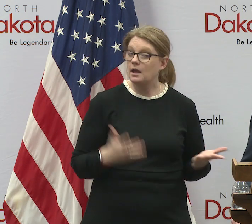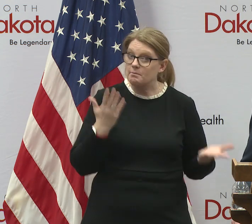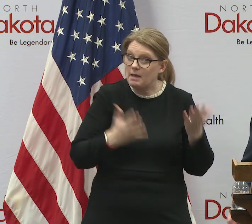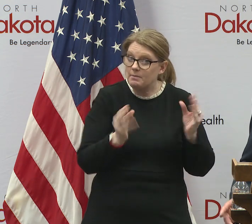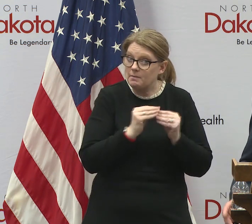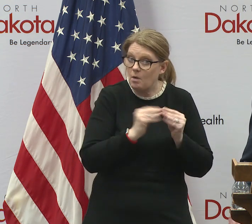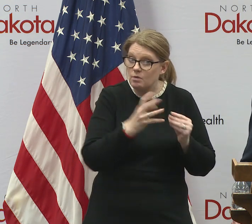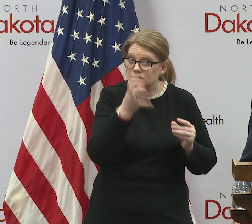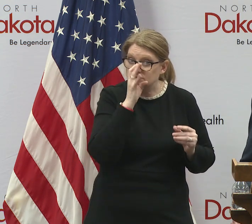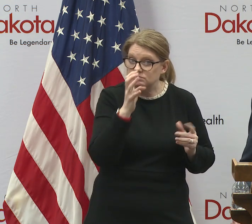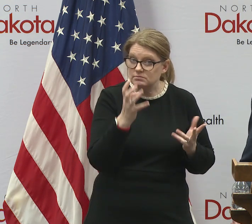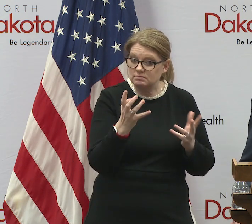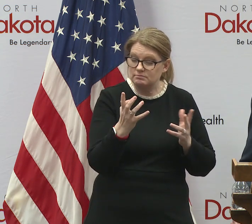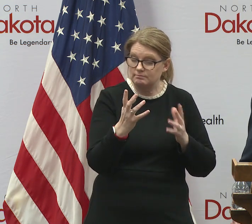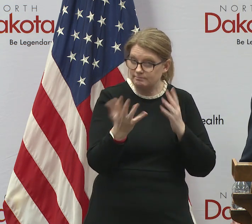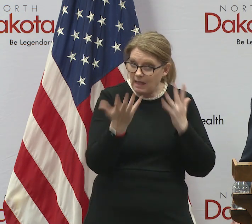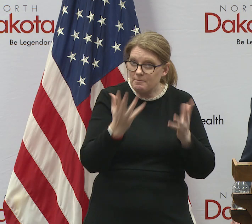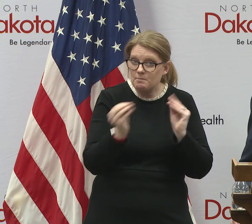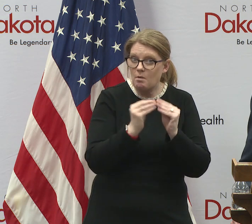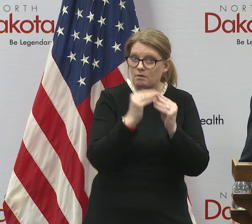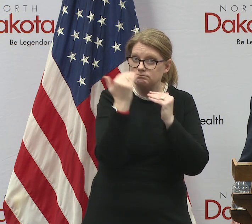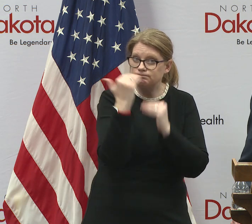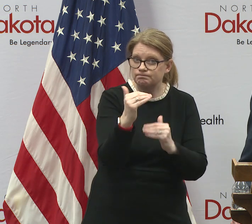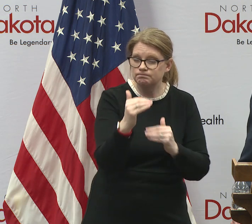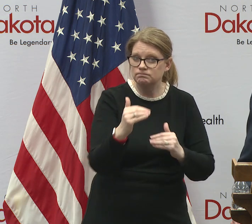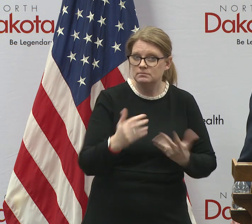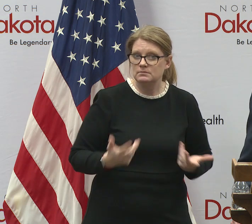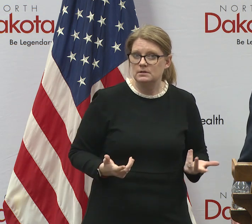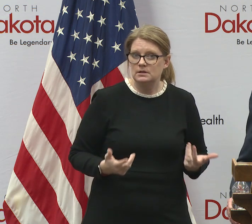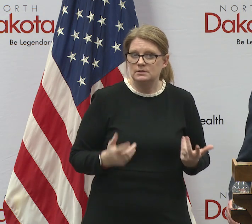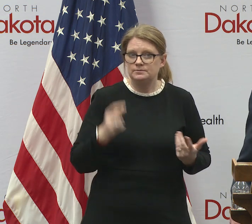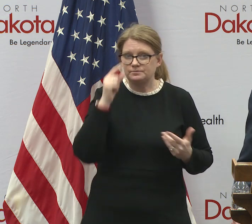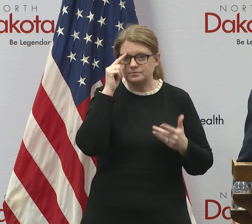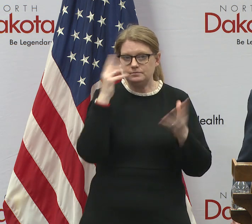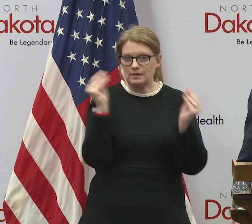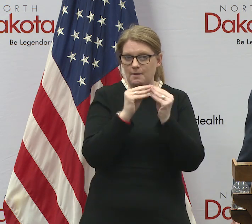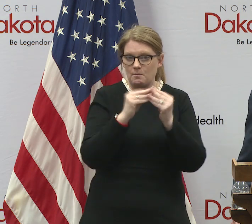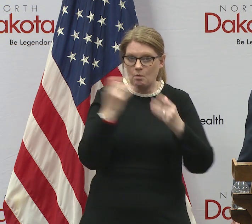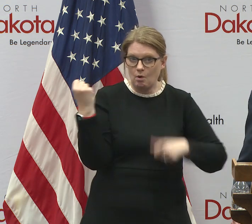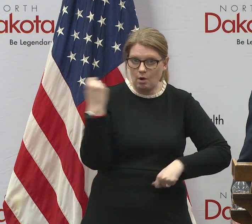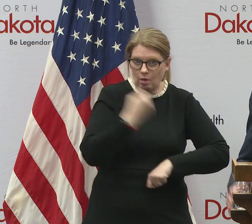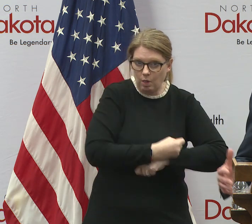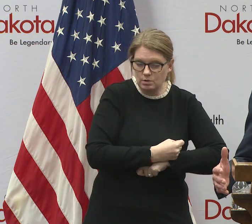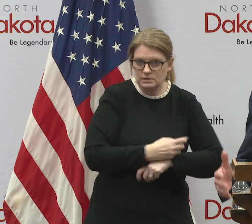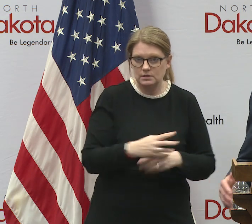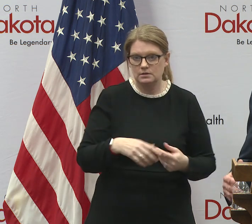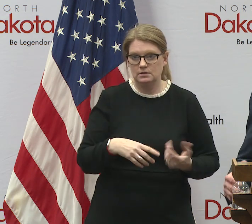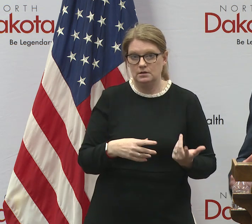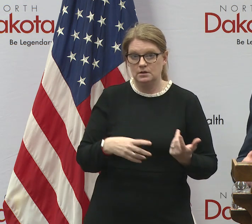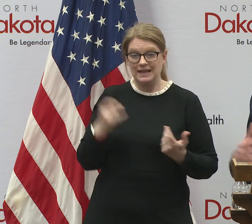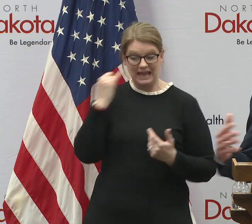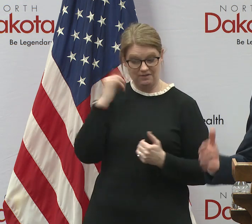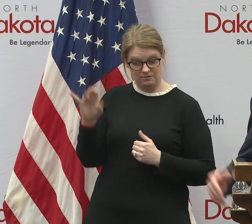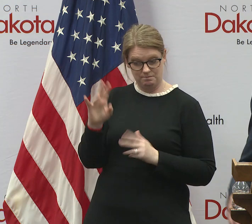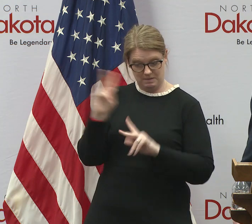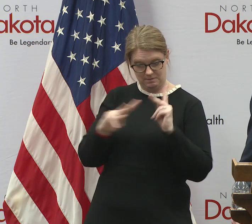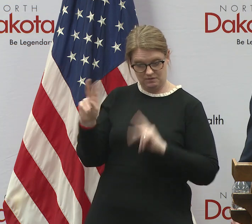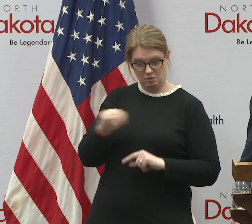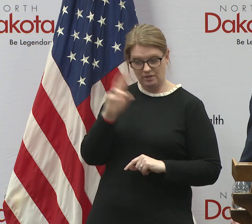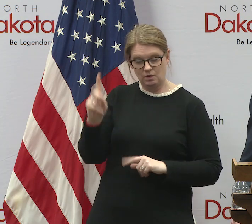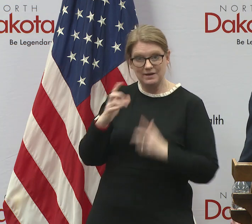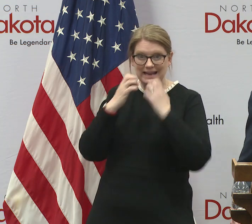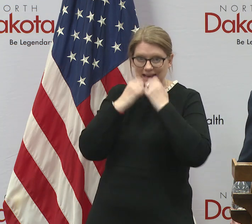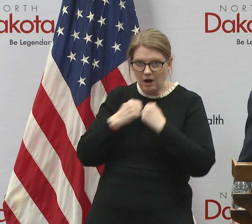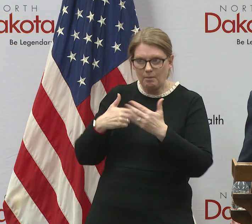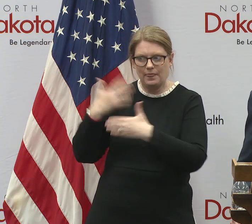restrictive. We think if North Dakotans act with a lot of social individual responsibility and caring about